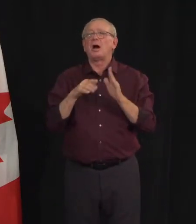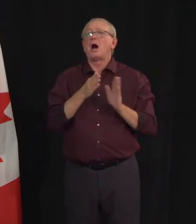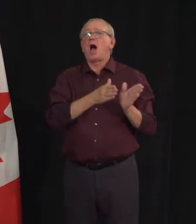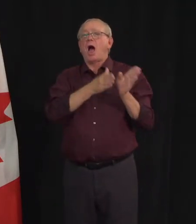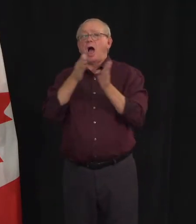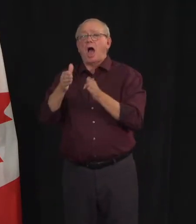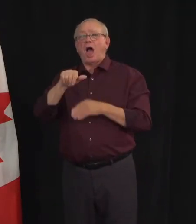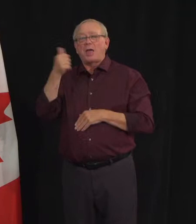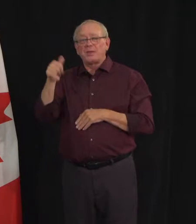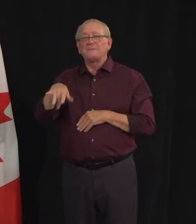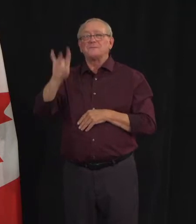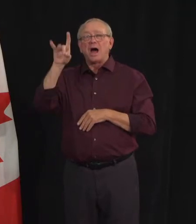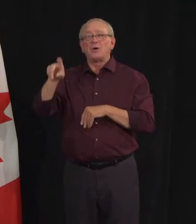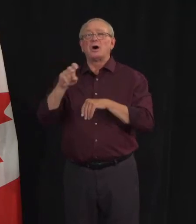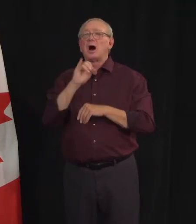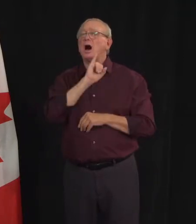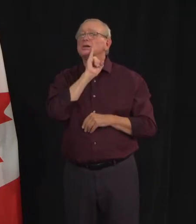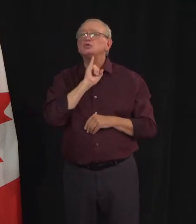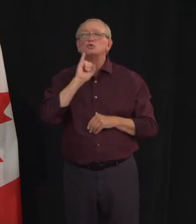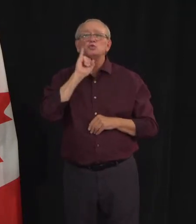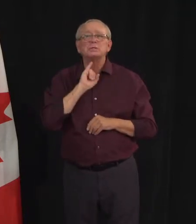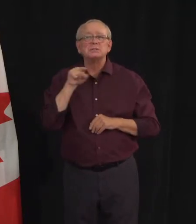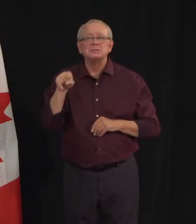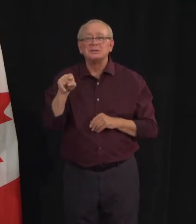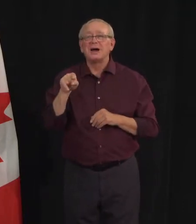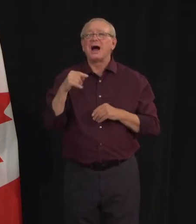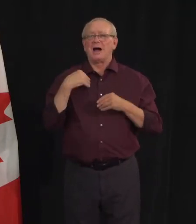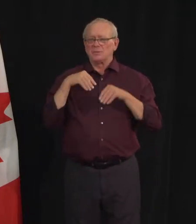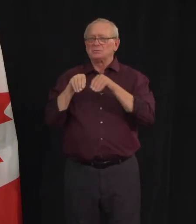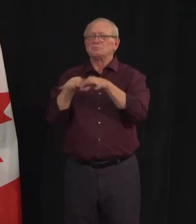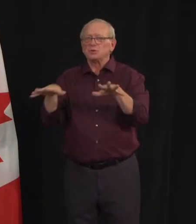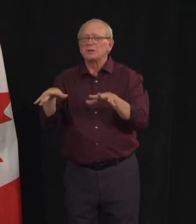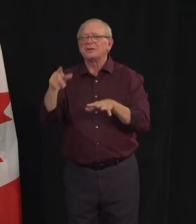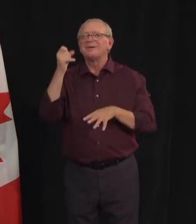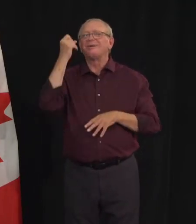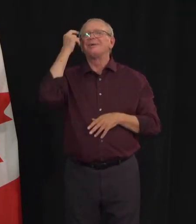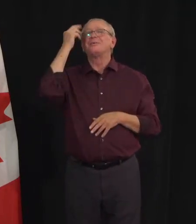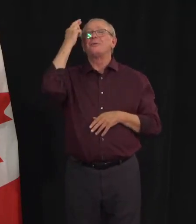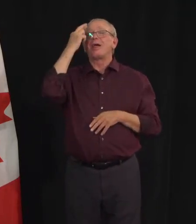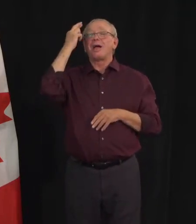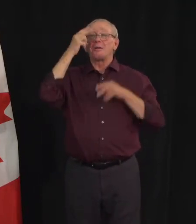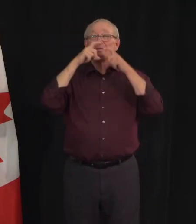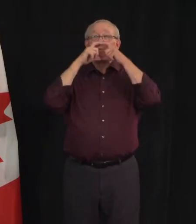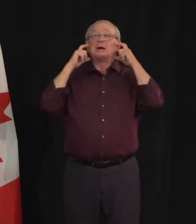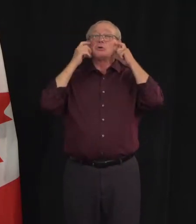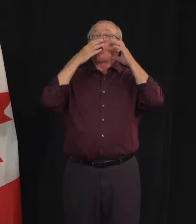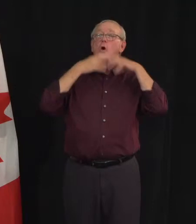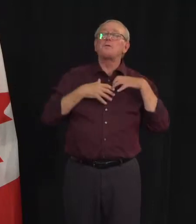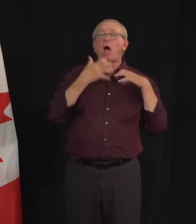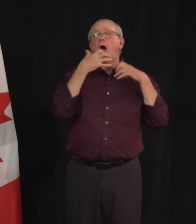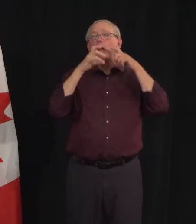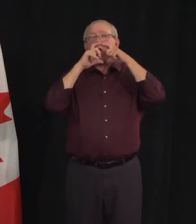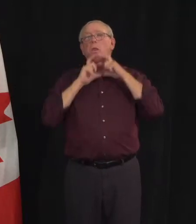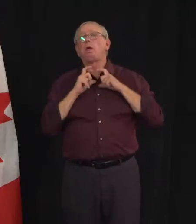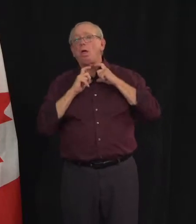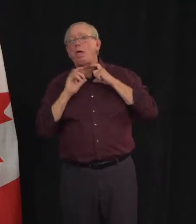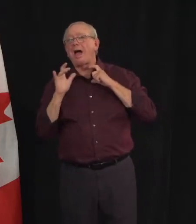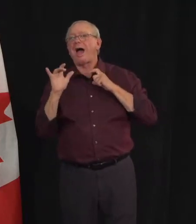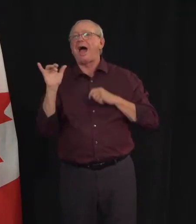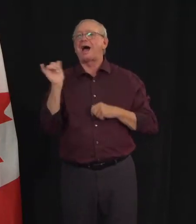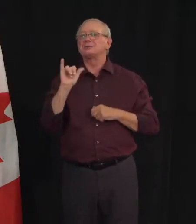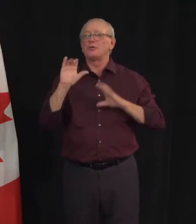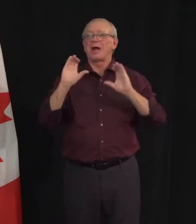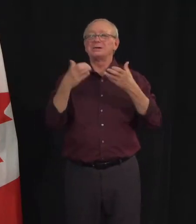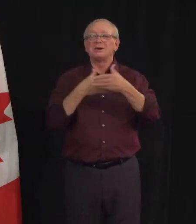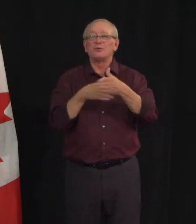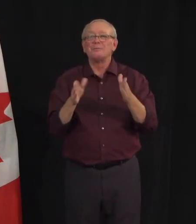was paused. Finally, it is abundantly clear that one of the main predictors of successful school reopening in